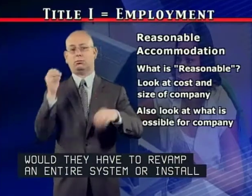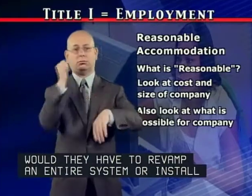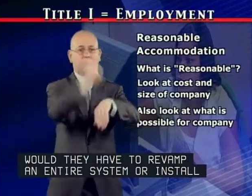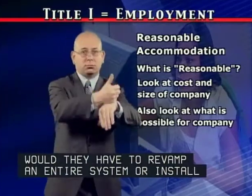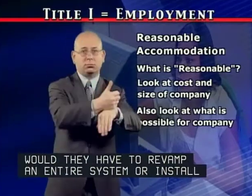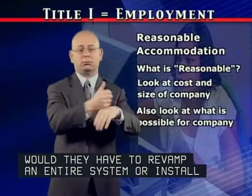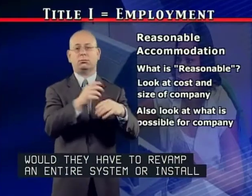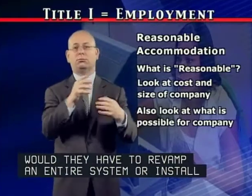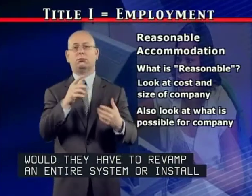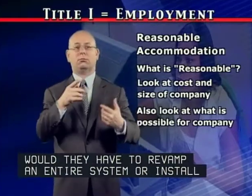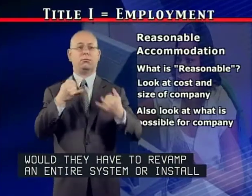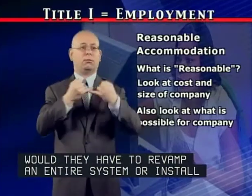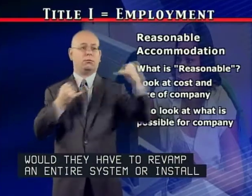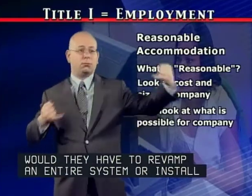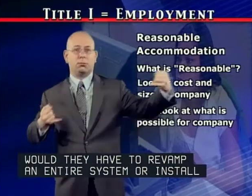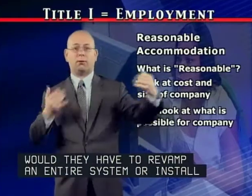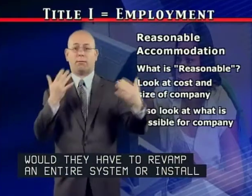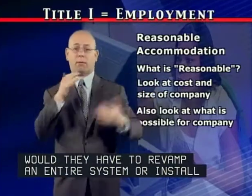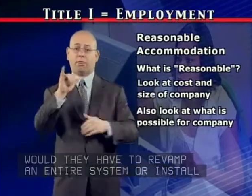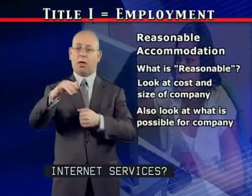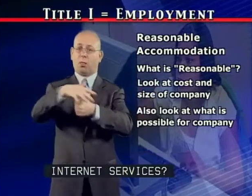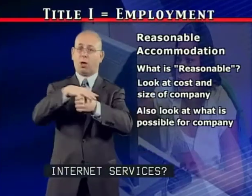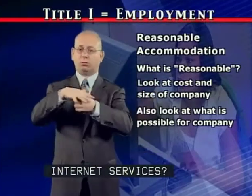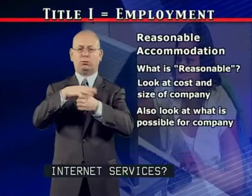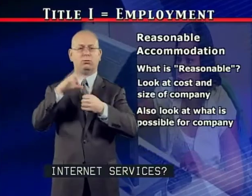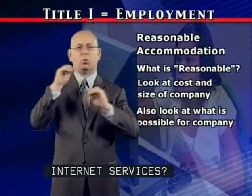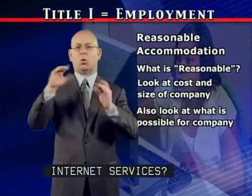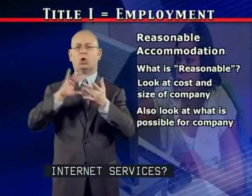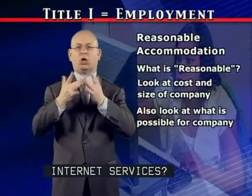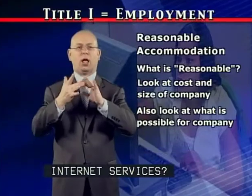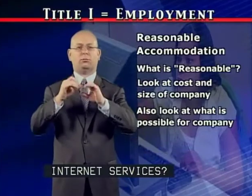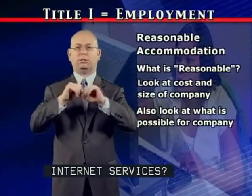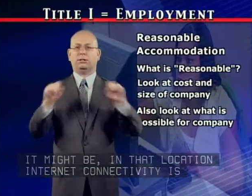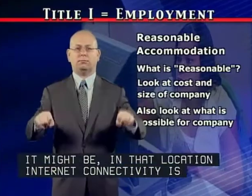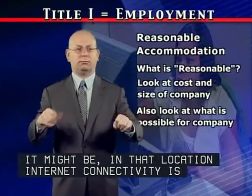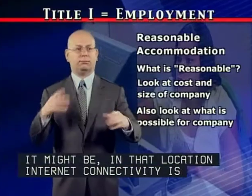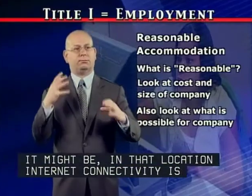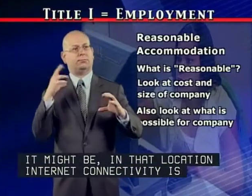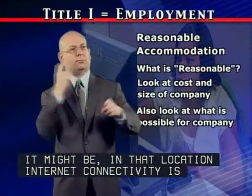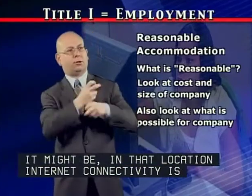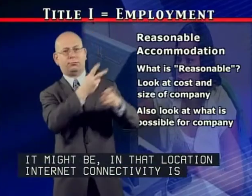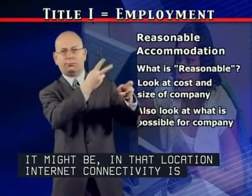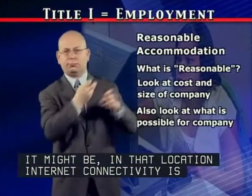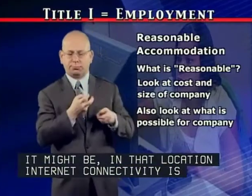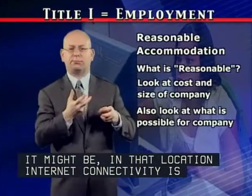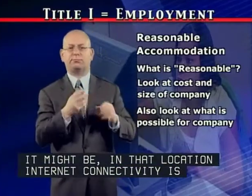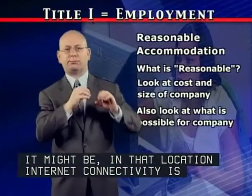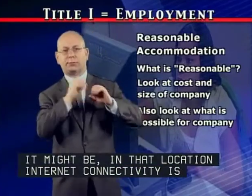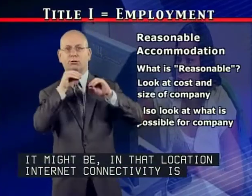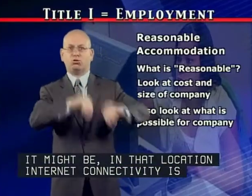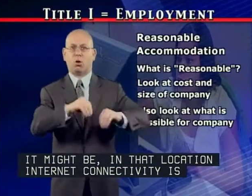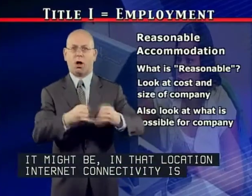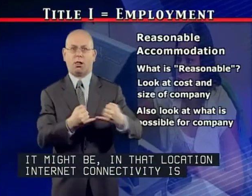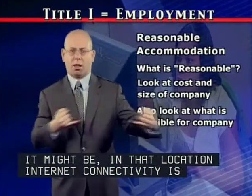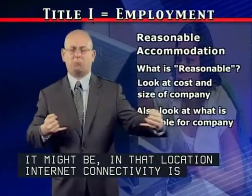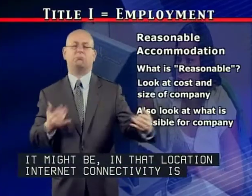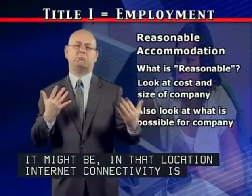have to revamp an entire system or install internet services? It might be, in that location, internet connectivity